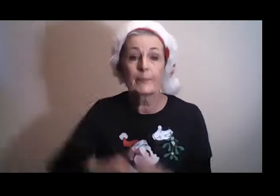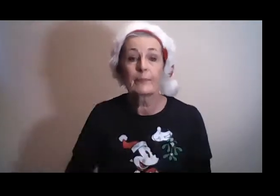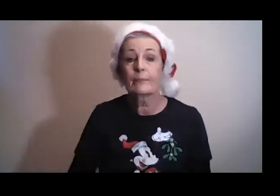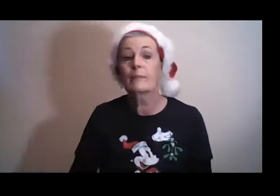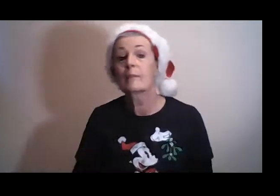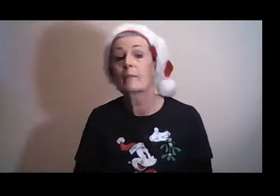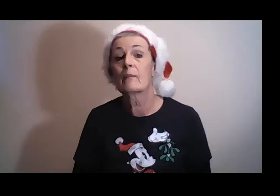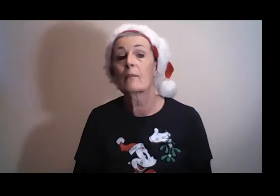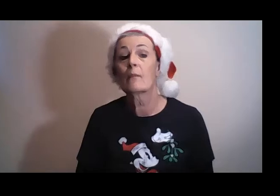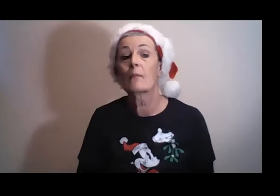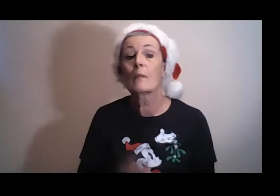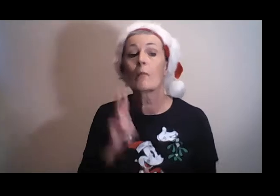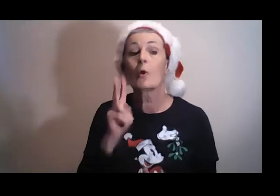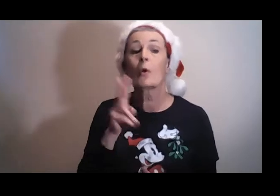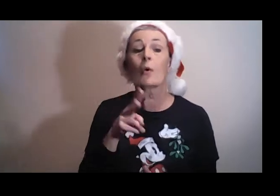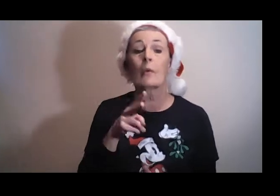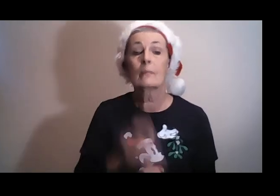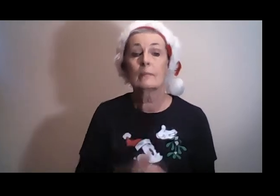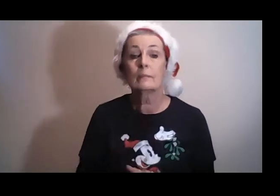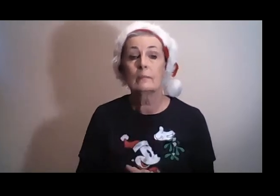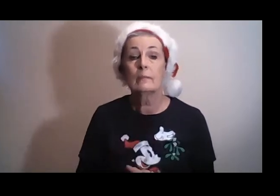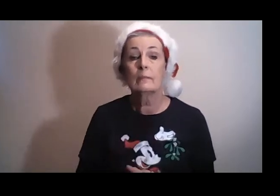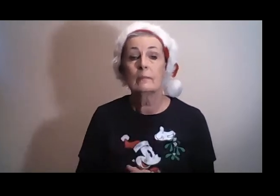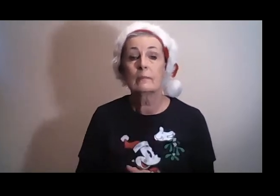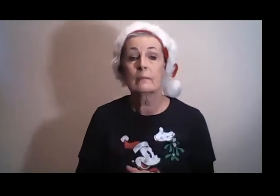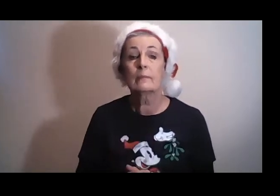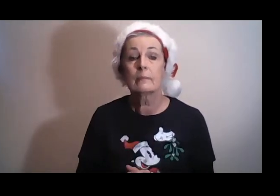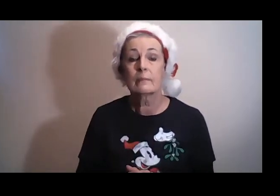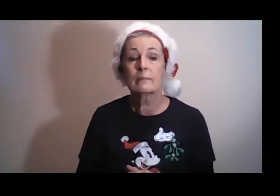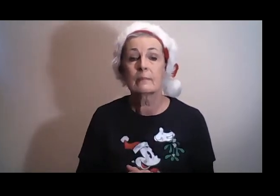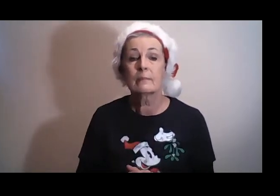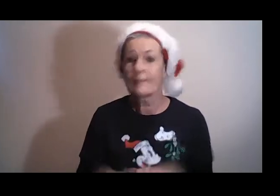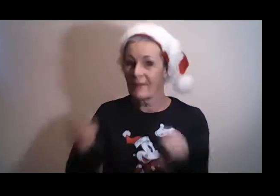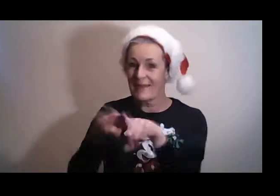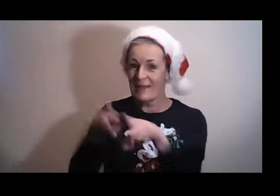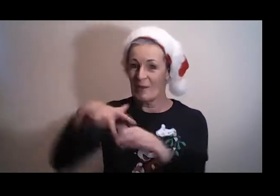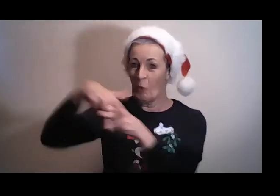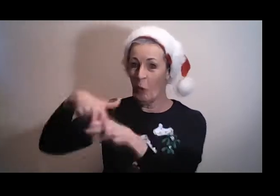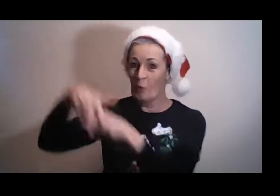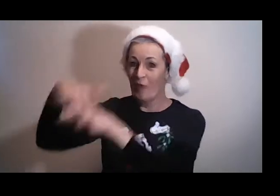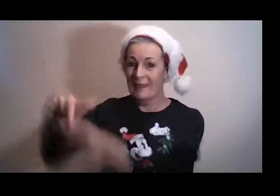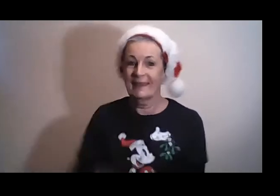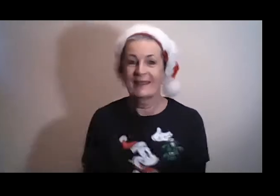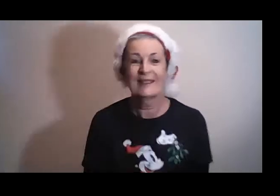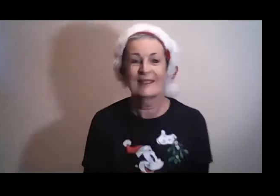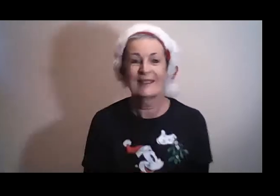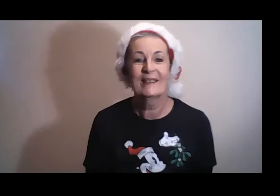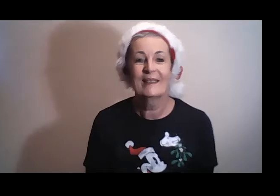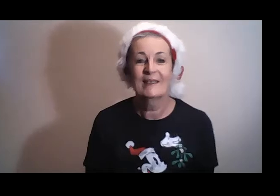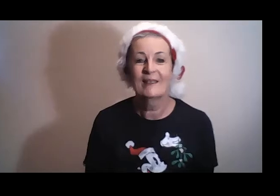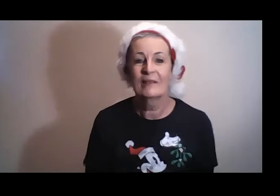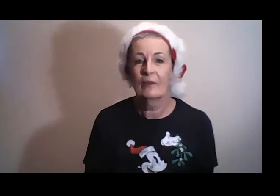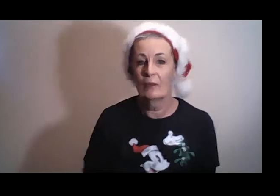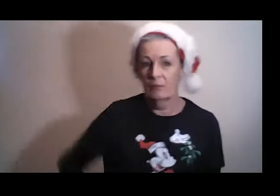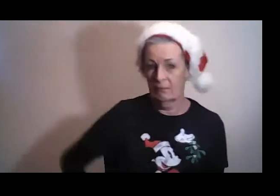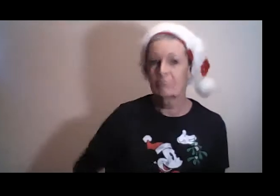sideways. What you do is you're sitting down. I can still see my toes. You stick your bum out.